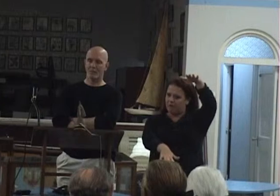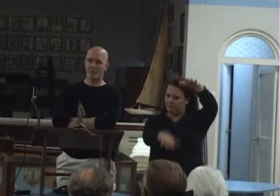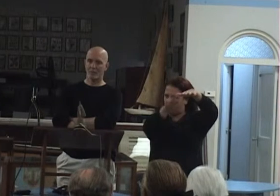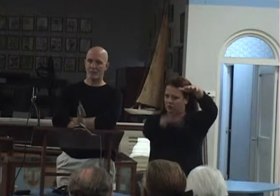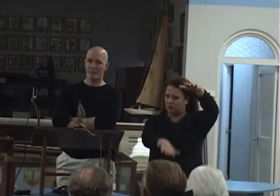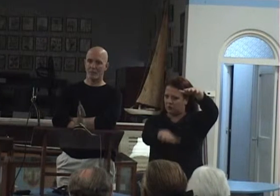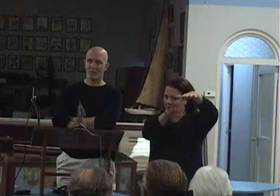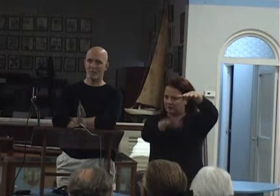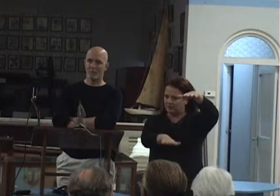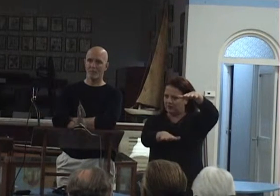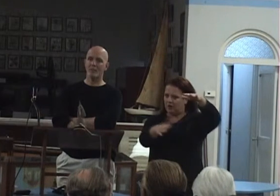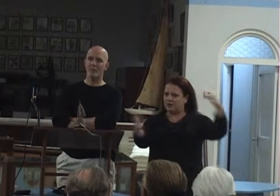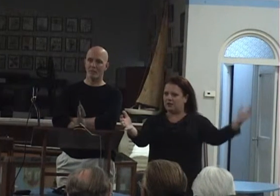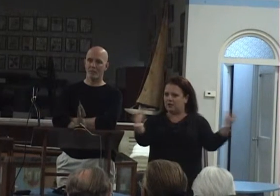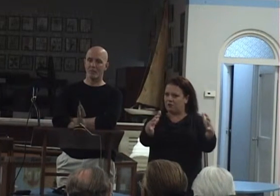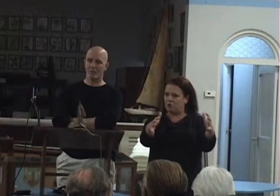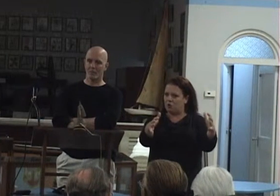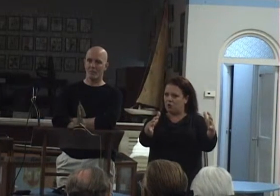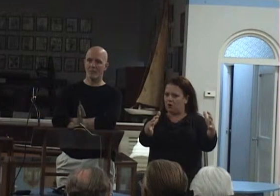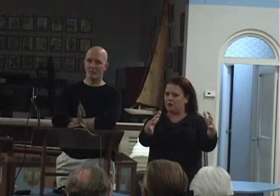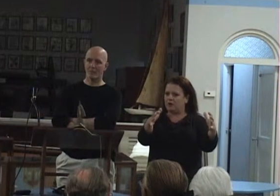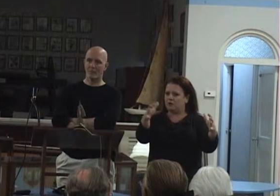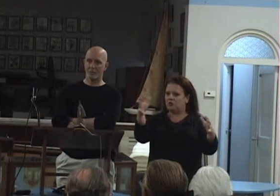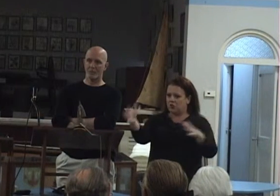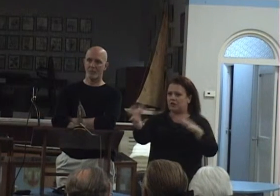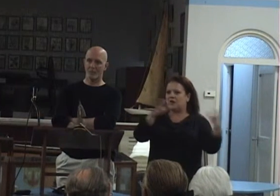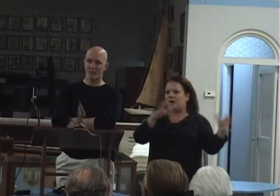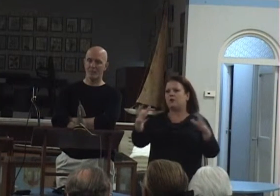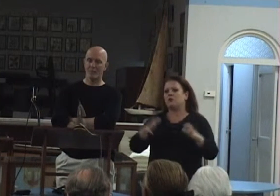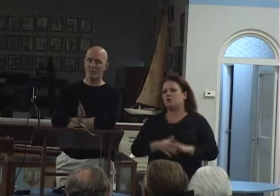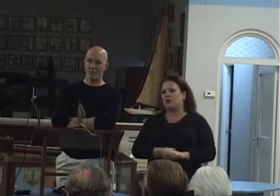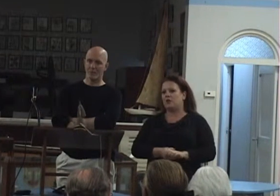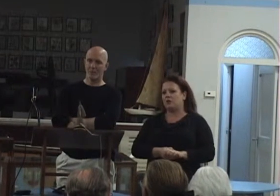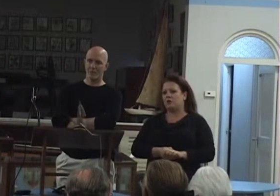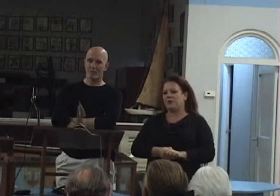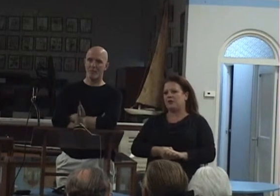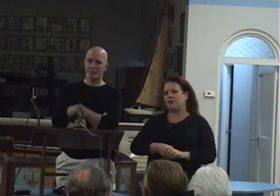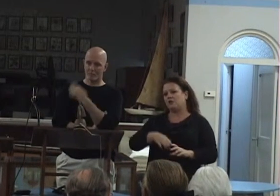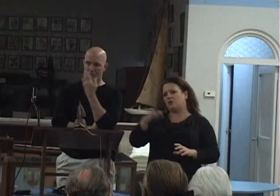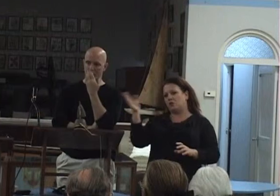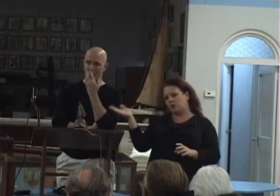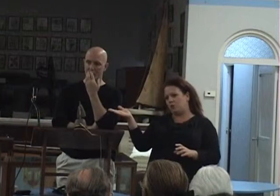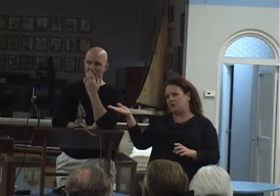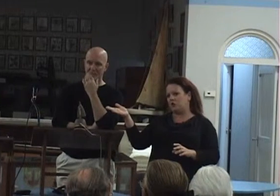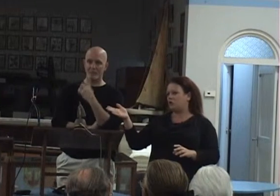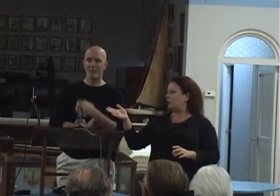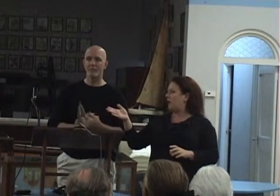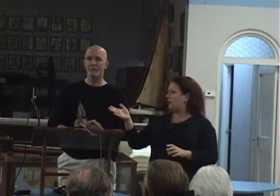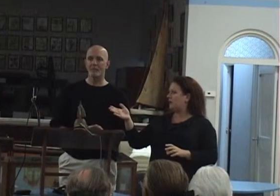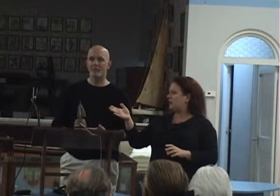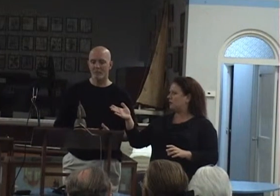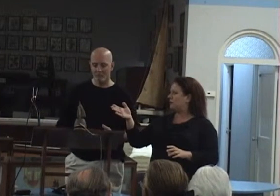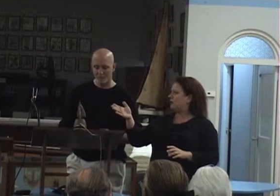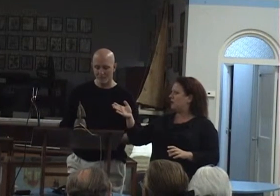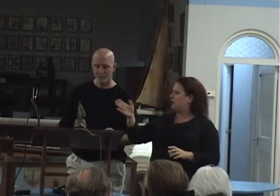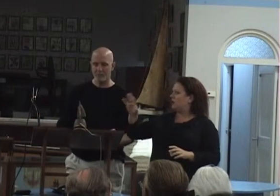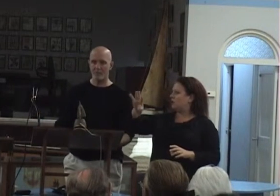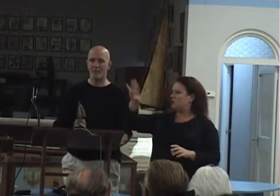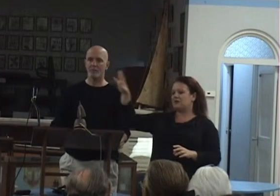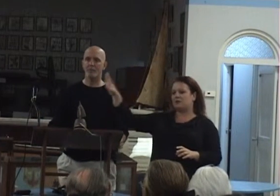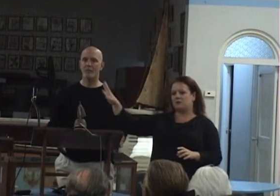space, not vertical space, to give you your change, how things are changing on the plantation. So like when we showed you Polly